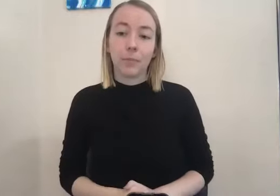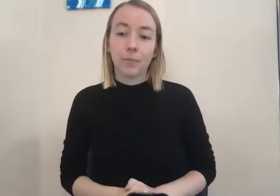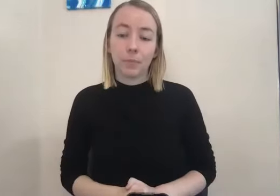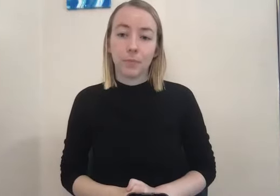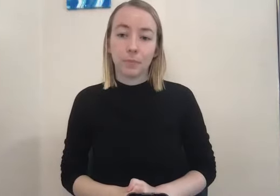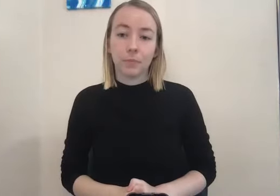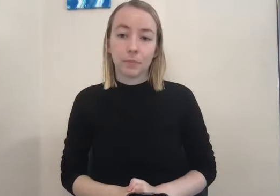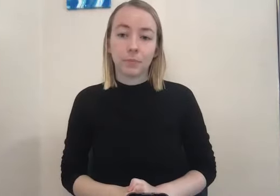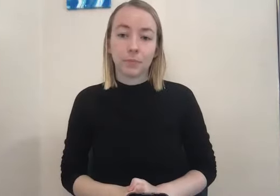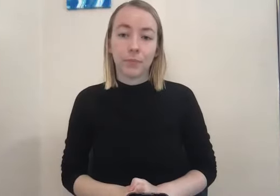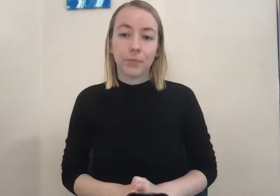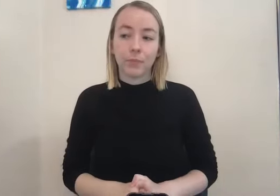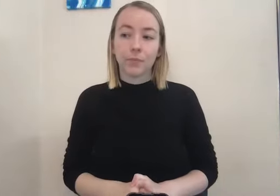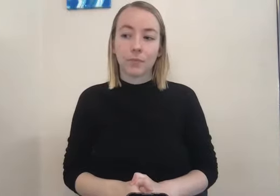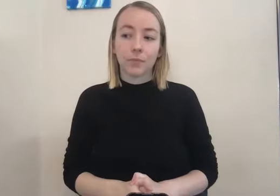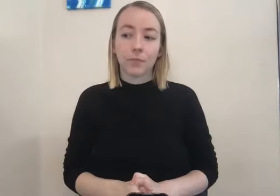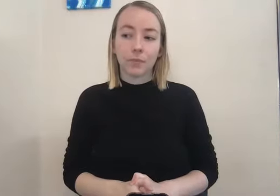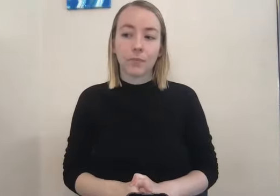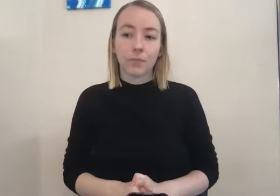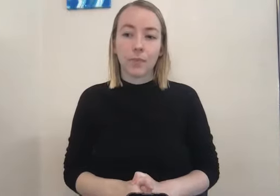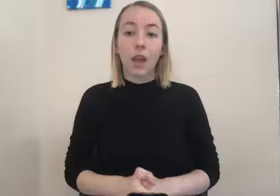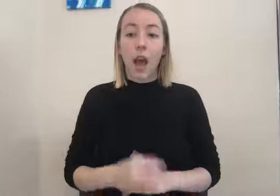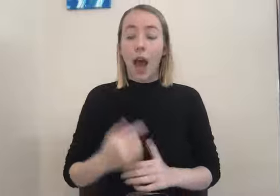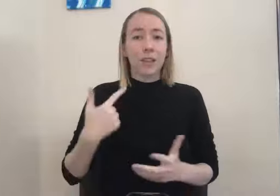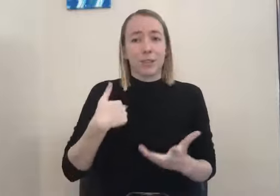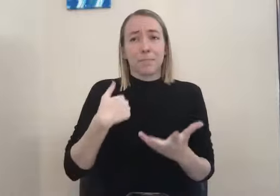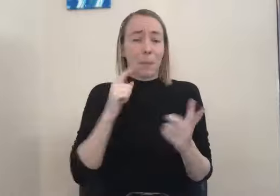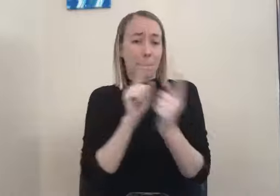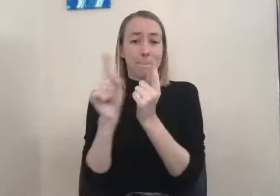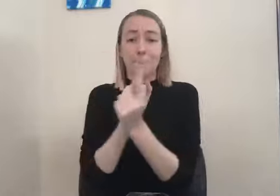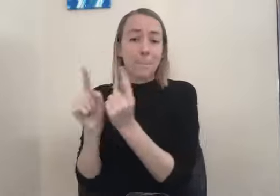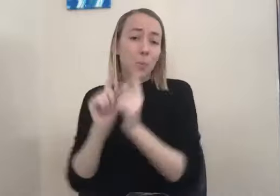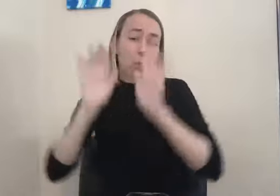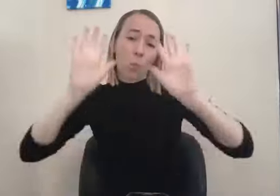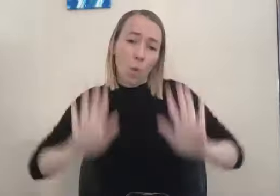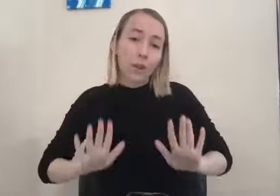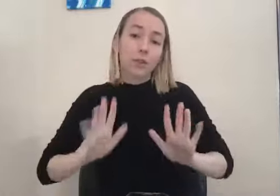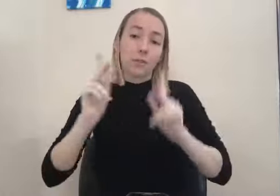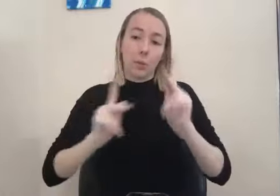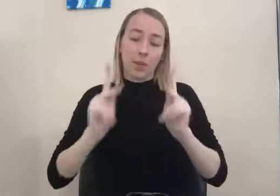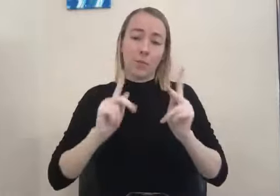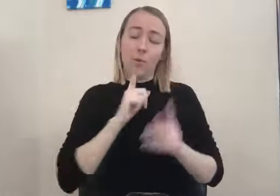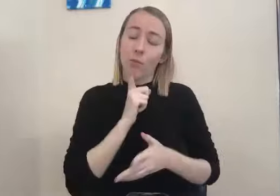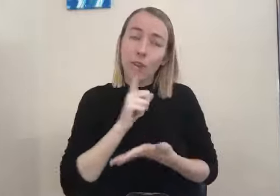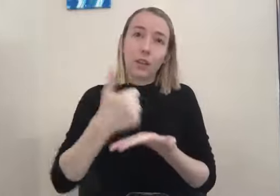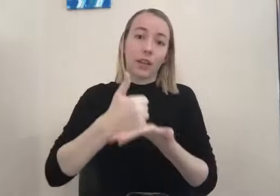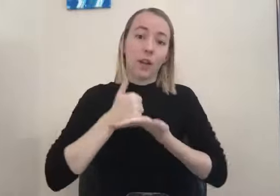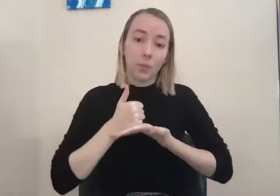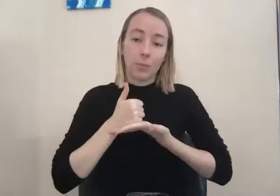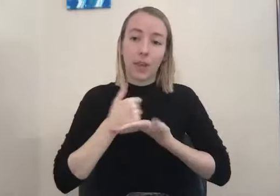do a two-way prayer in the morning, and it's awesome, you know, and it's in lockdown. I've been stuck in this house for 14 weeks.